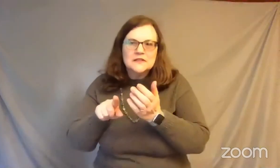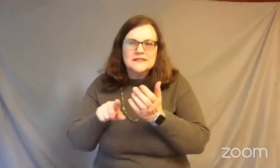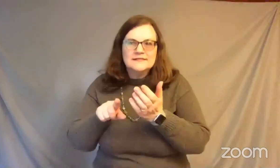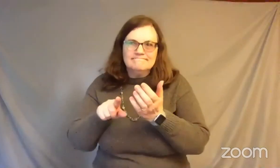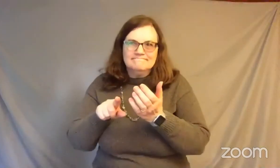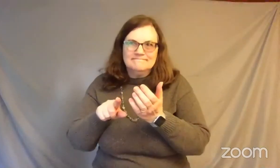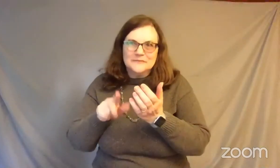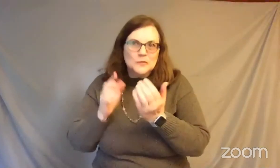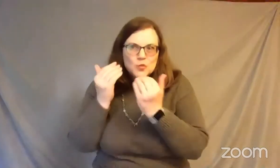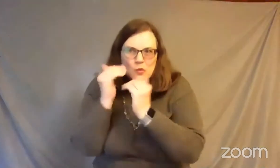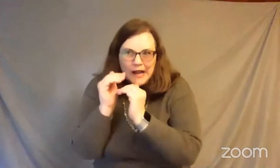is that